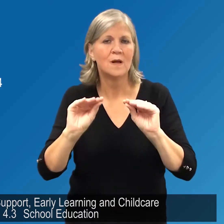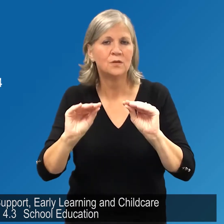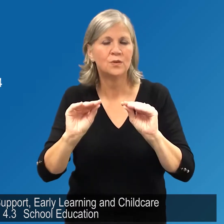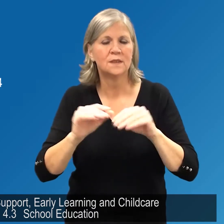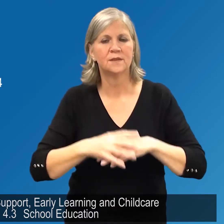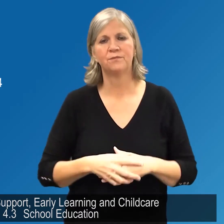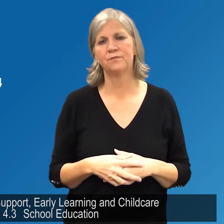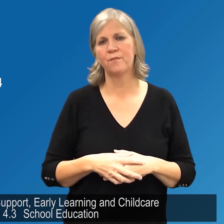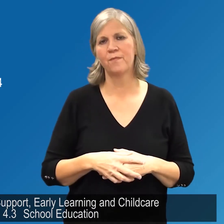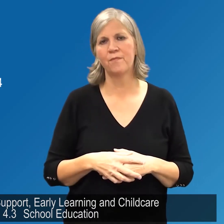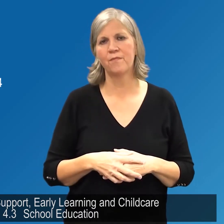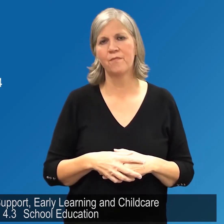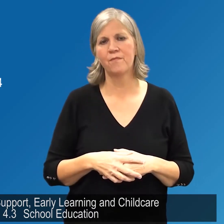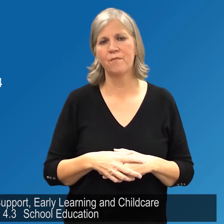education.